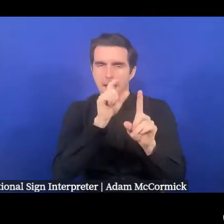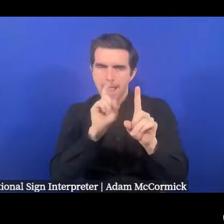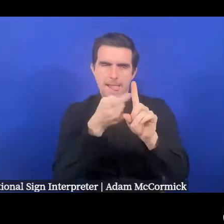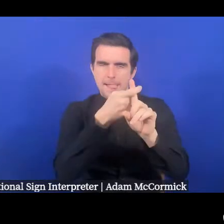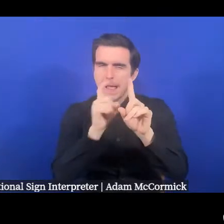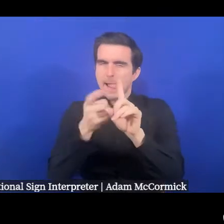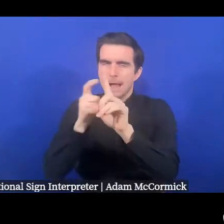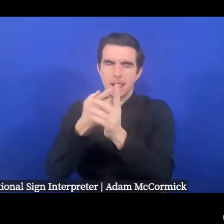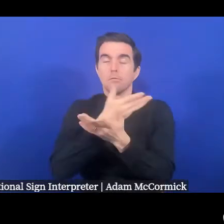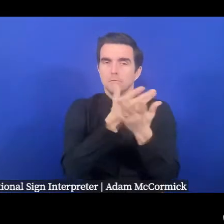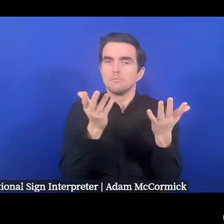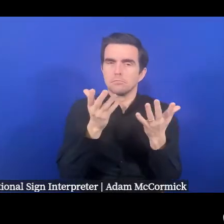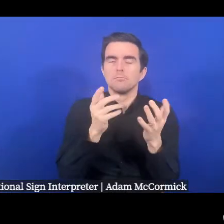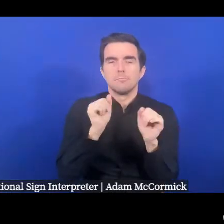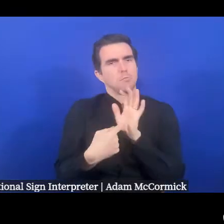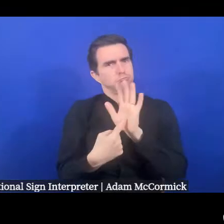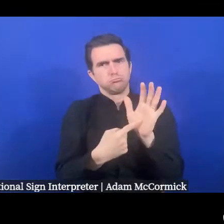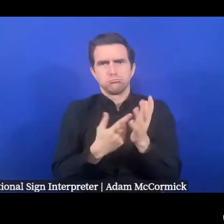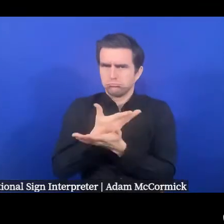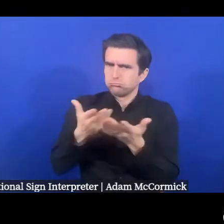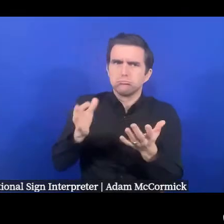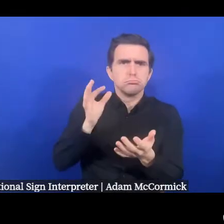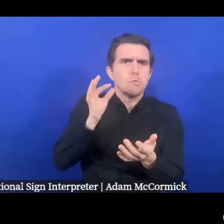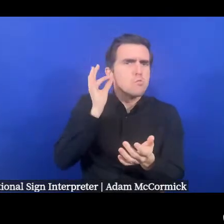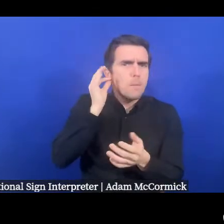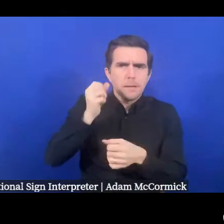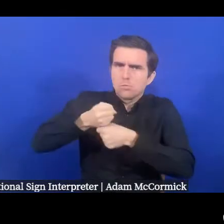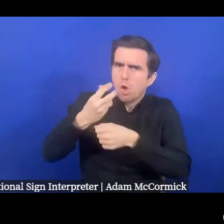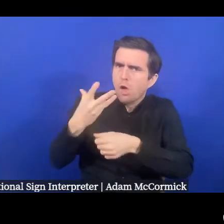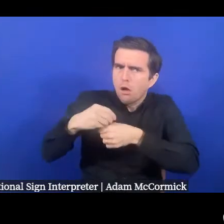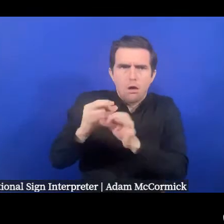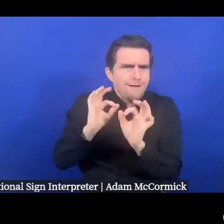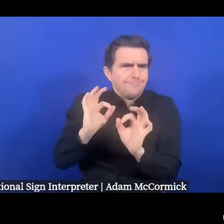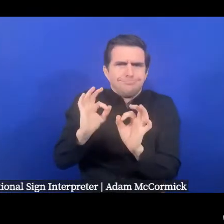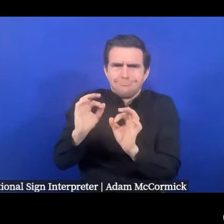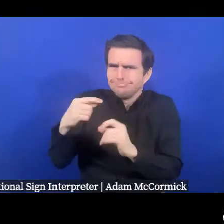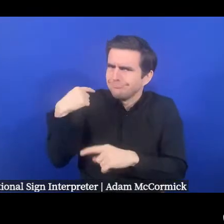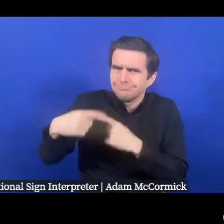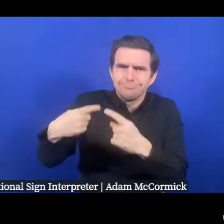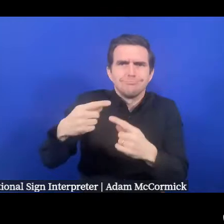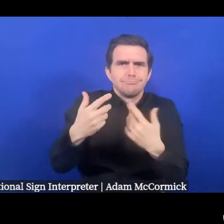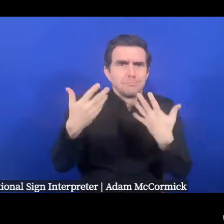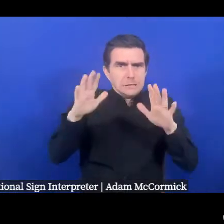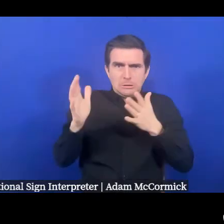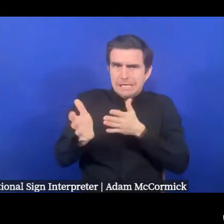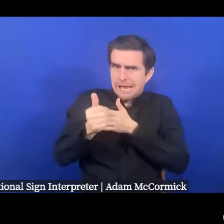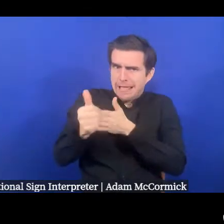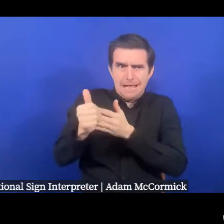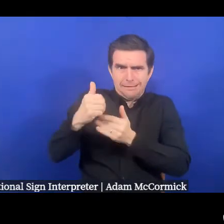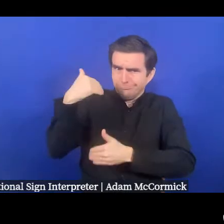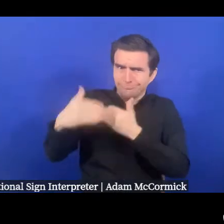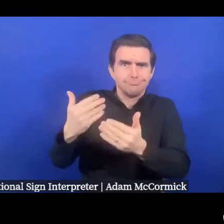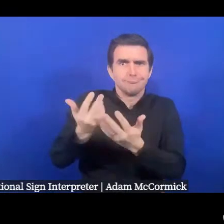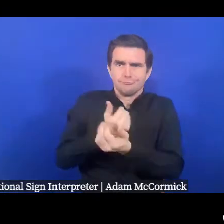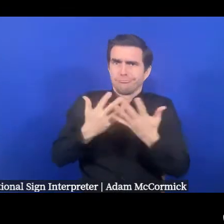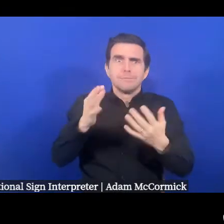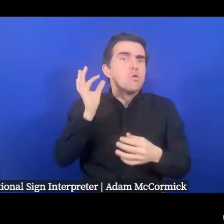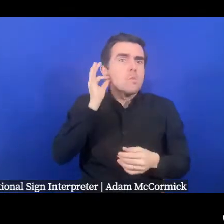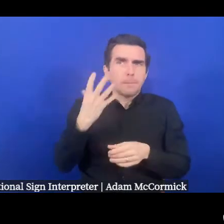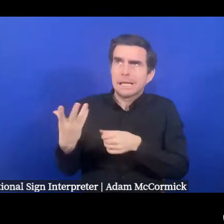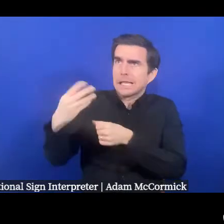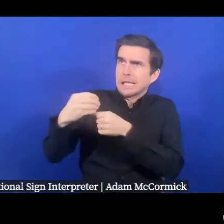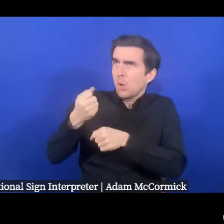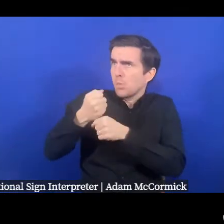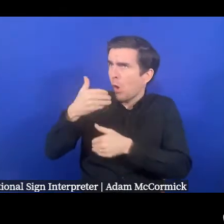bring the effectiveness of their work. We have an award here in our ministry that is a tourism